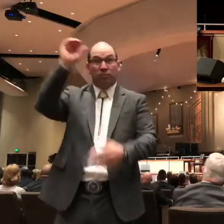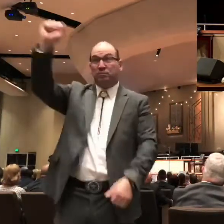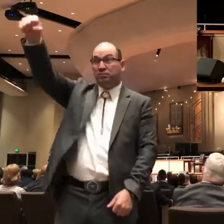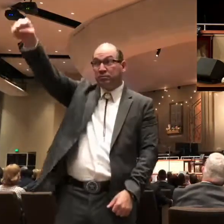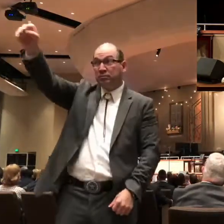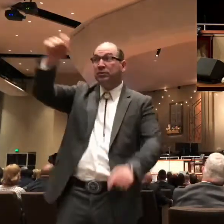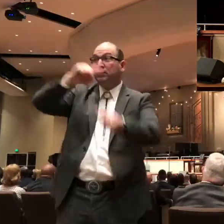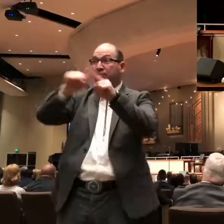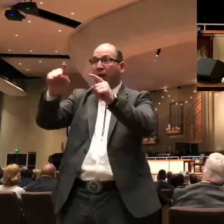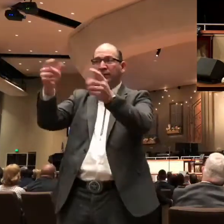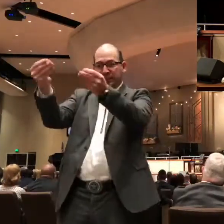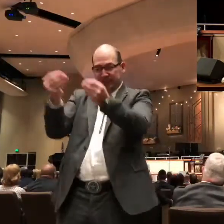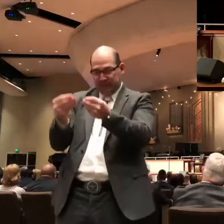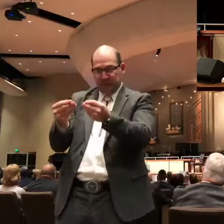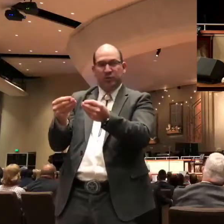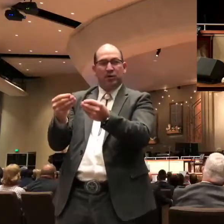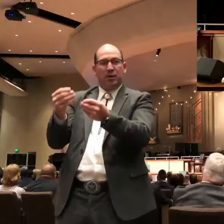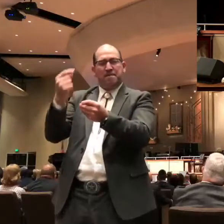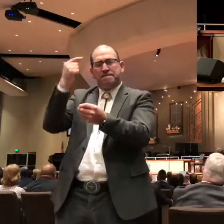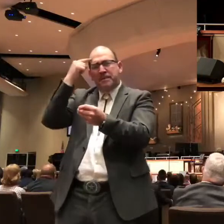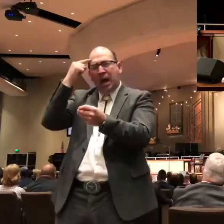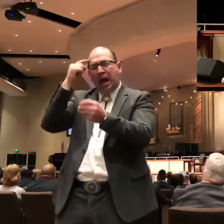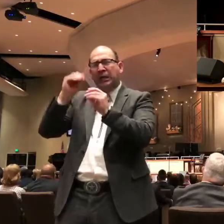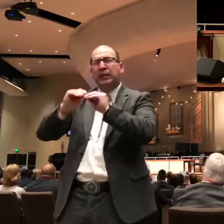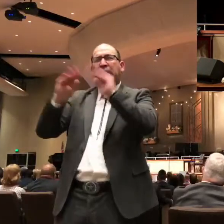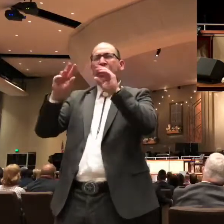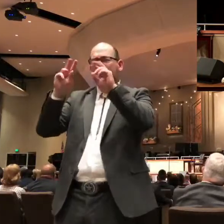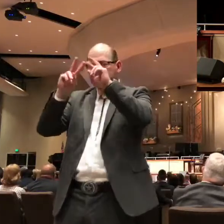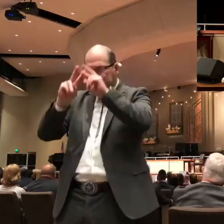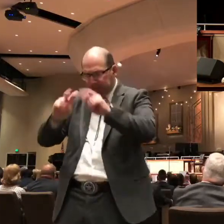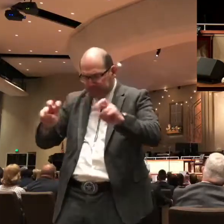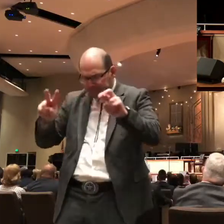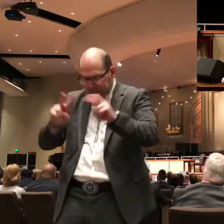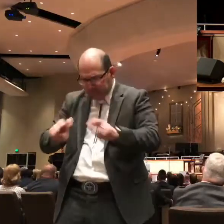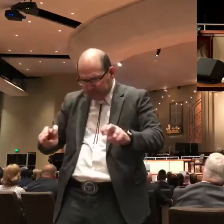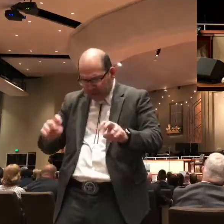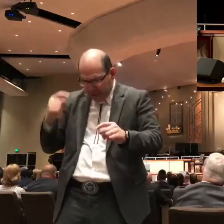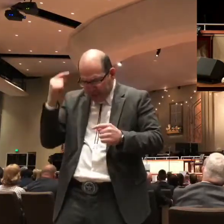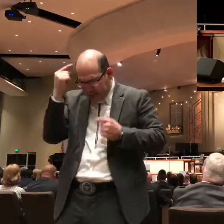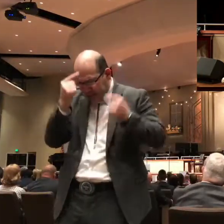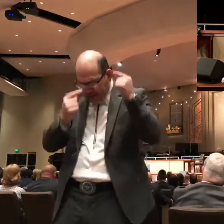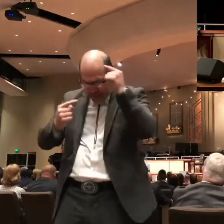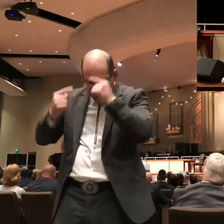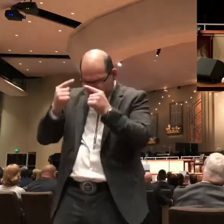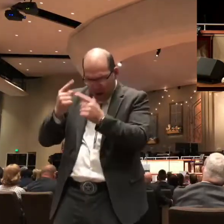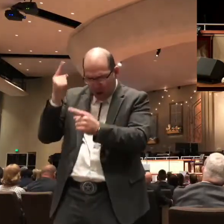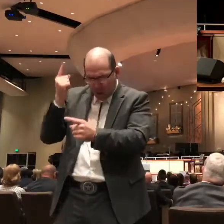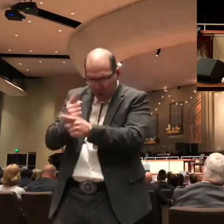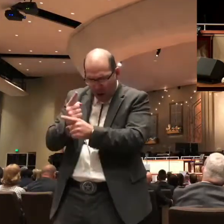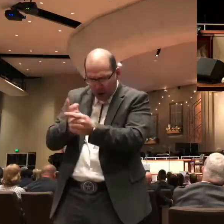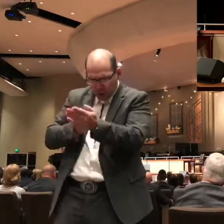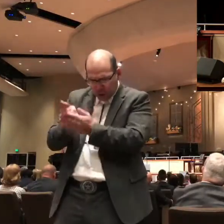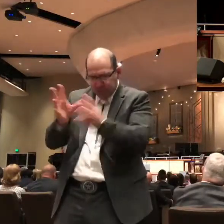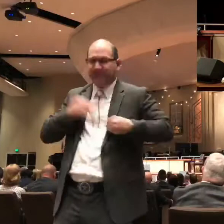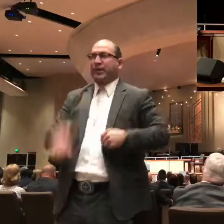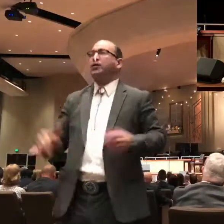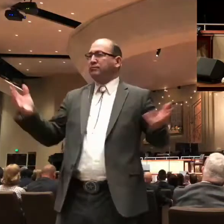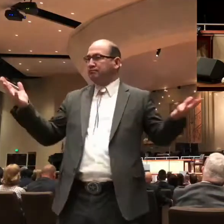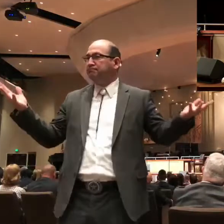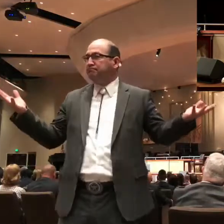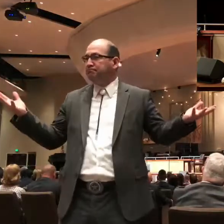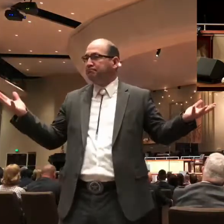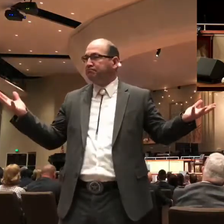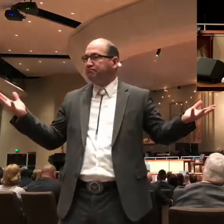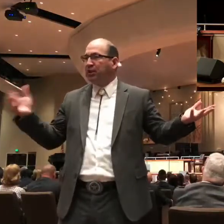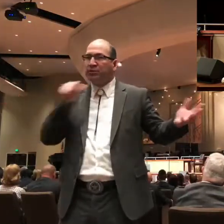us the ability to think and to examine, and He expects us to steward for His glory. The danger comes when we receive